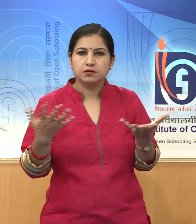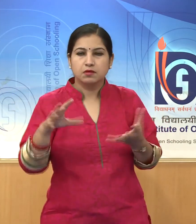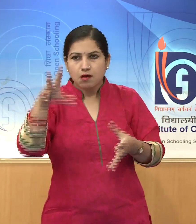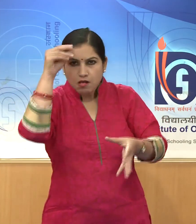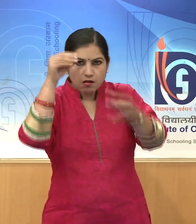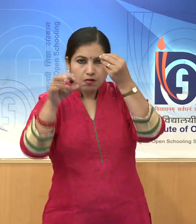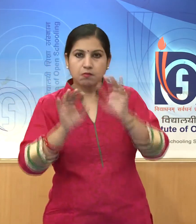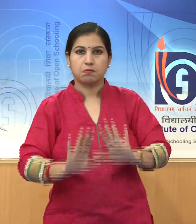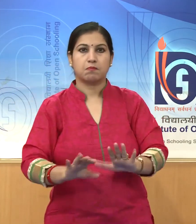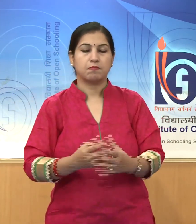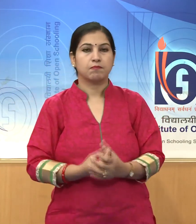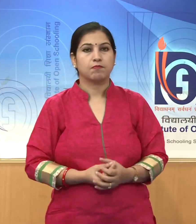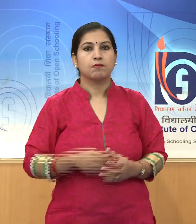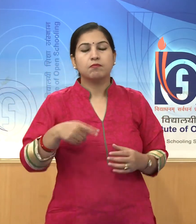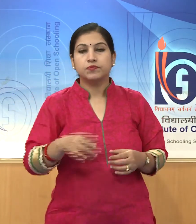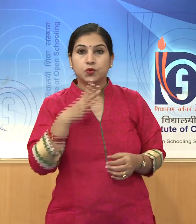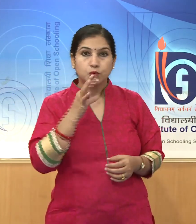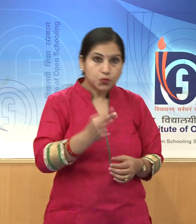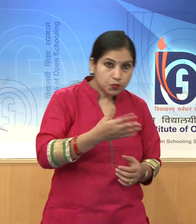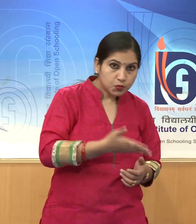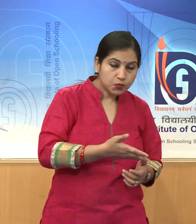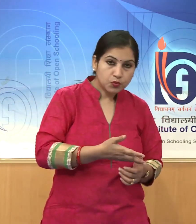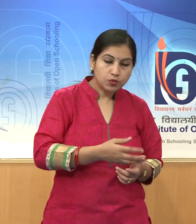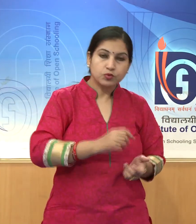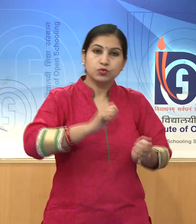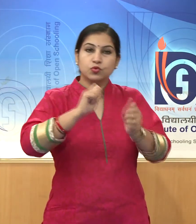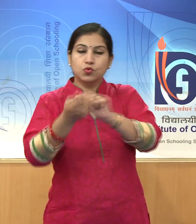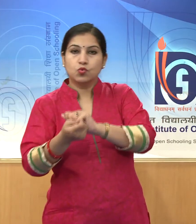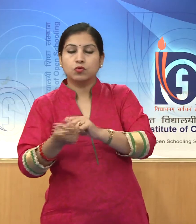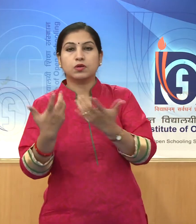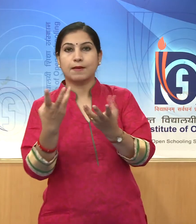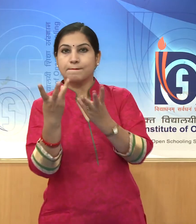stages, from realistic to geometric.